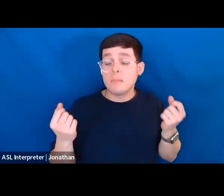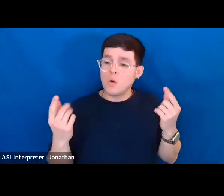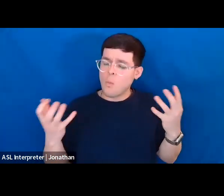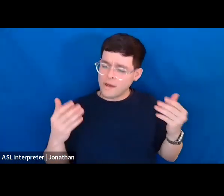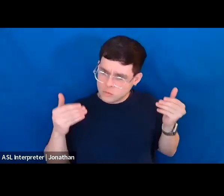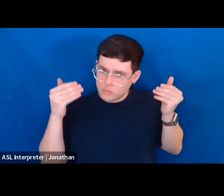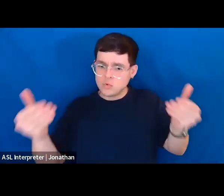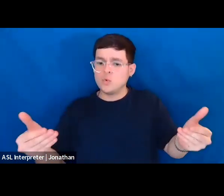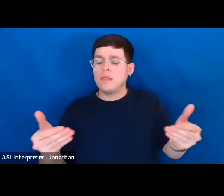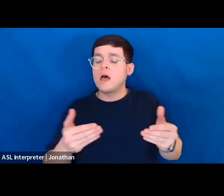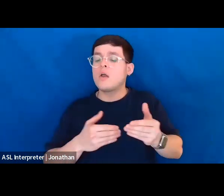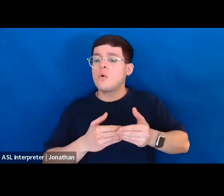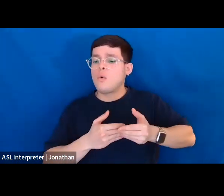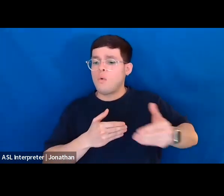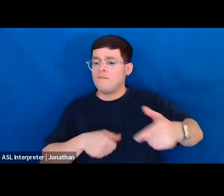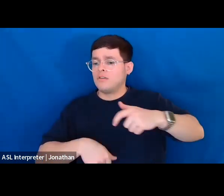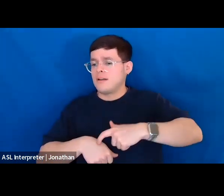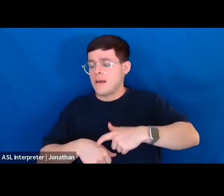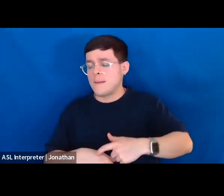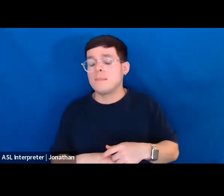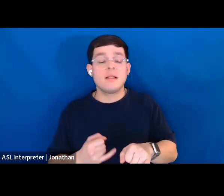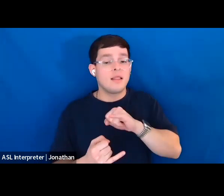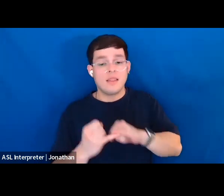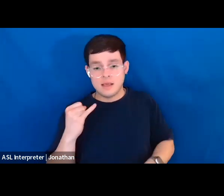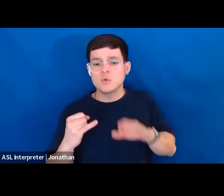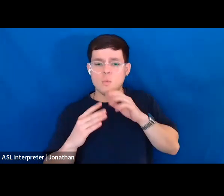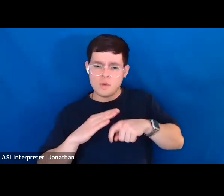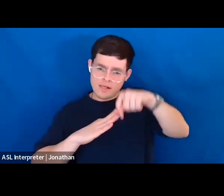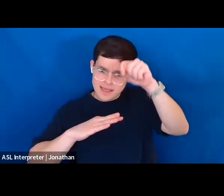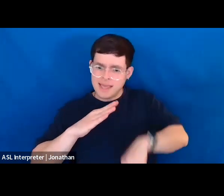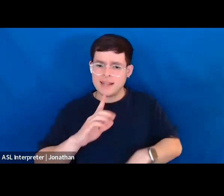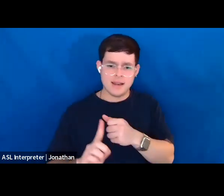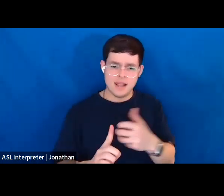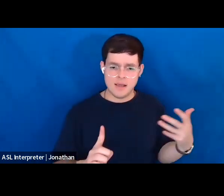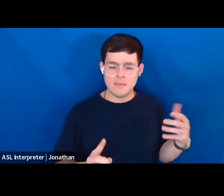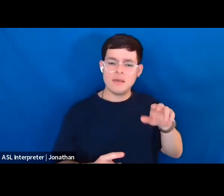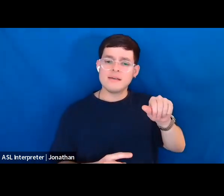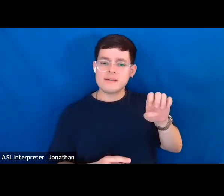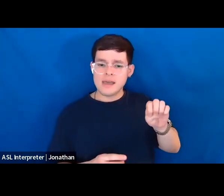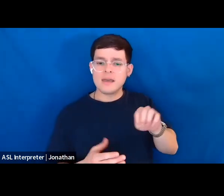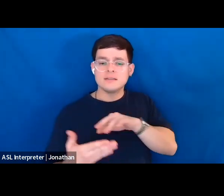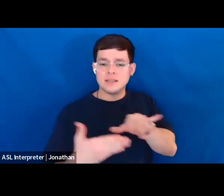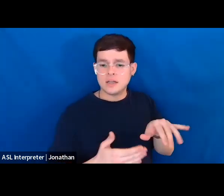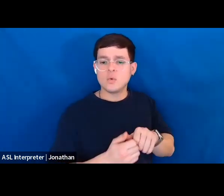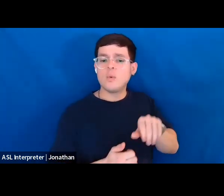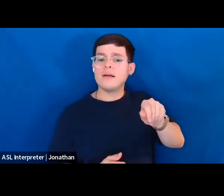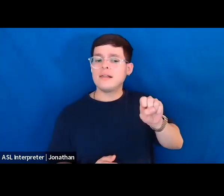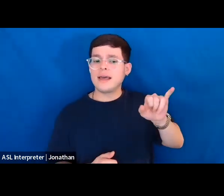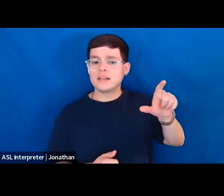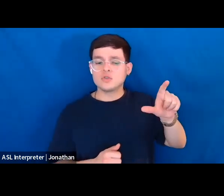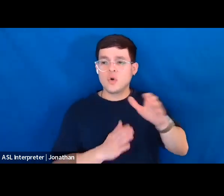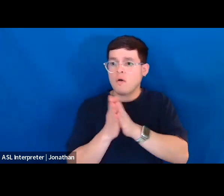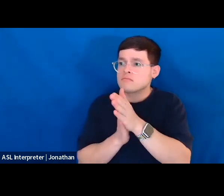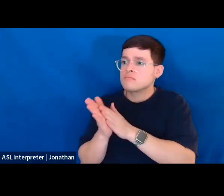And last, we will be conducting in-depth case studies with our ASIL aspiring organizations.